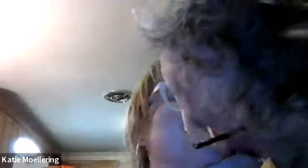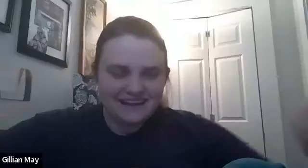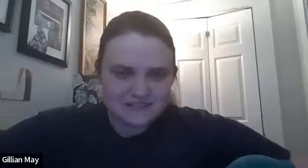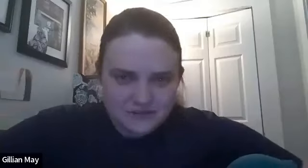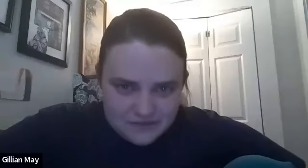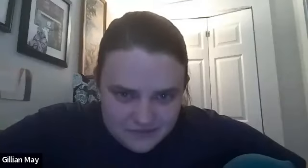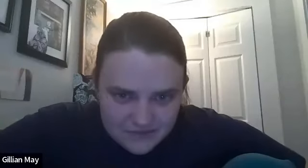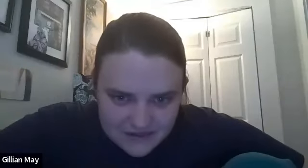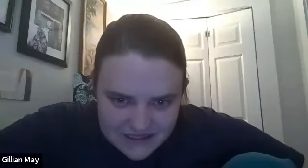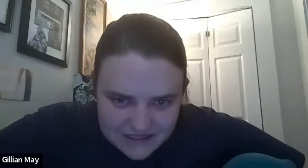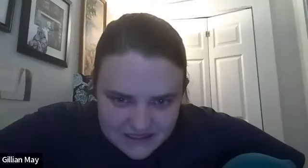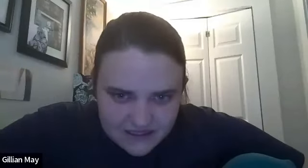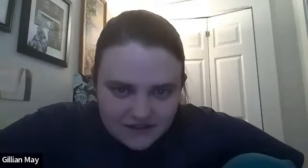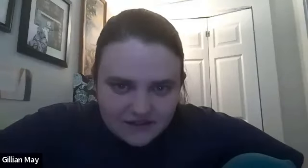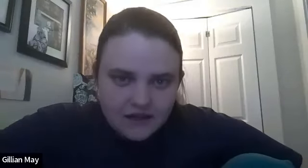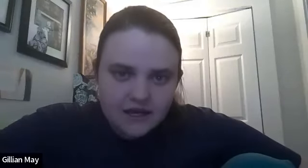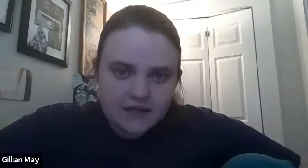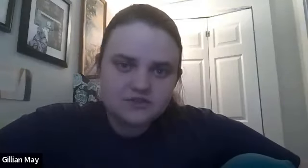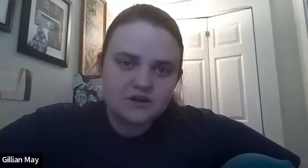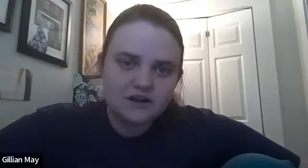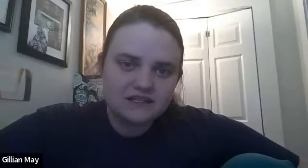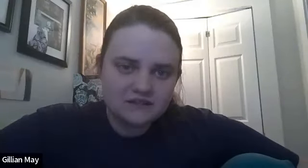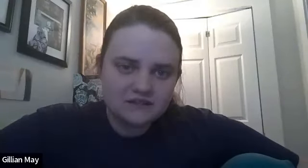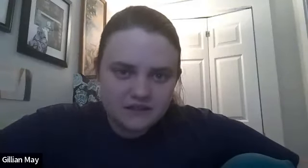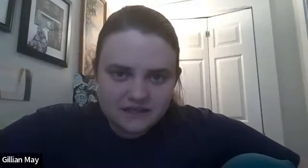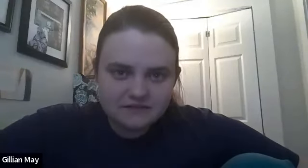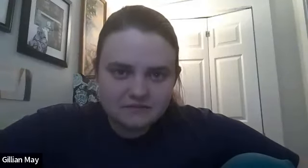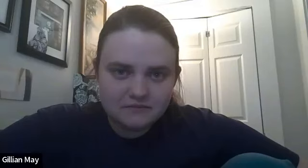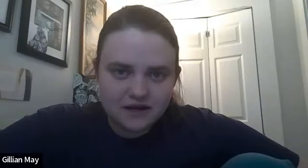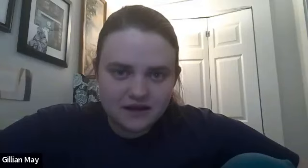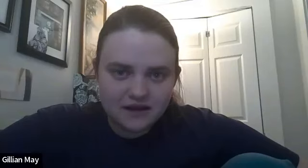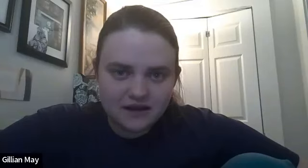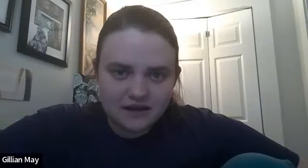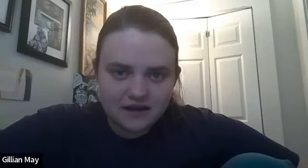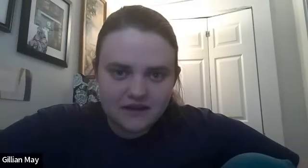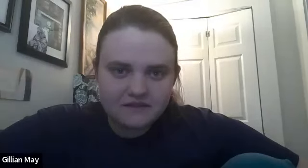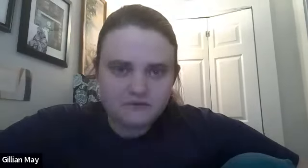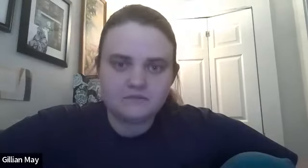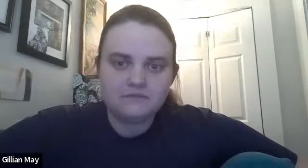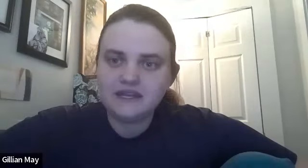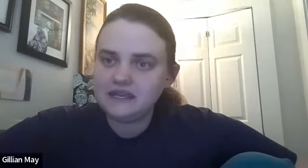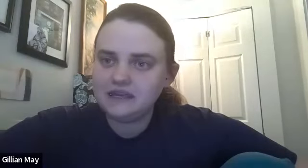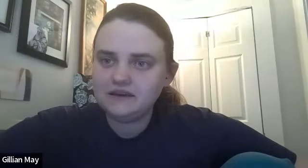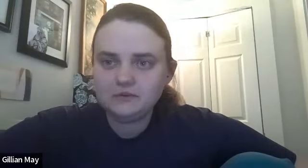Hi guys. I'm trying to get my. There we go. Pinning. Ooh.